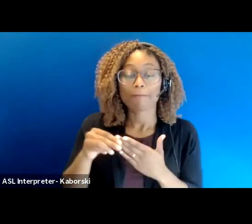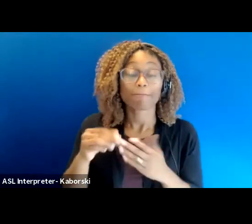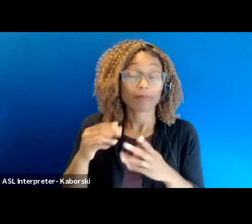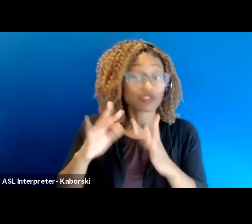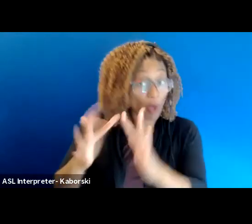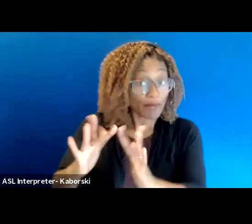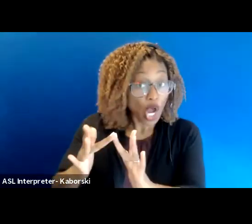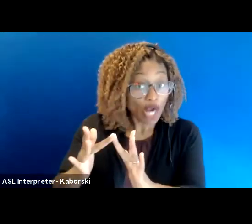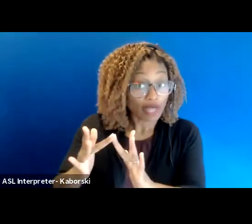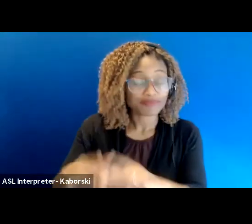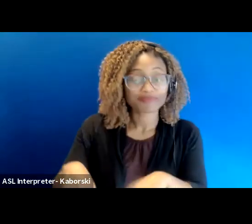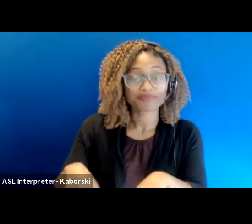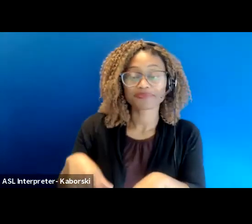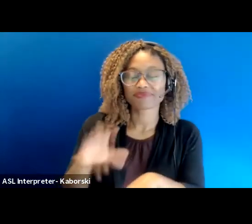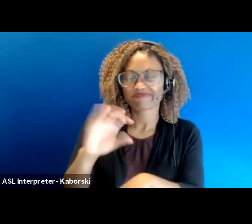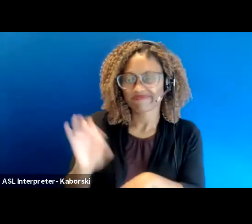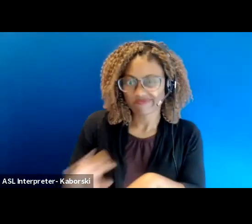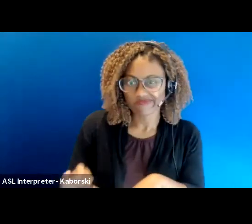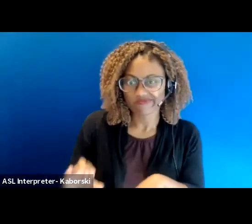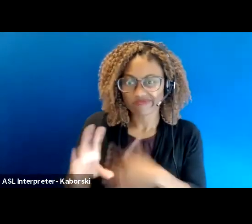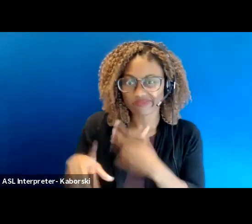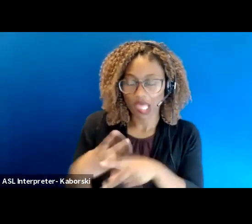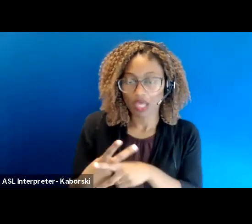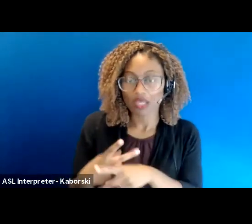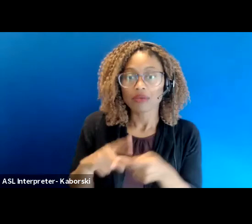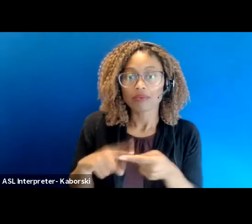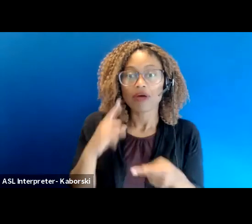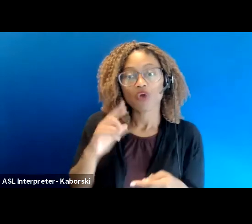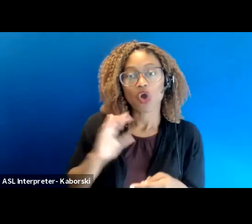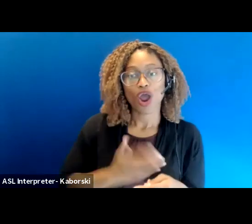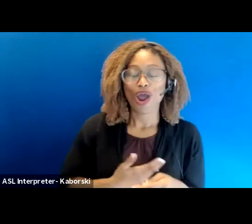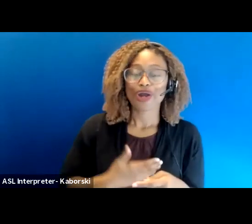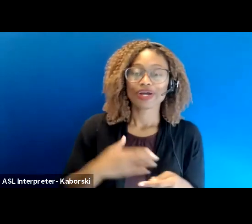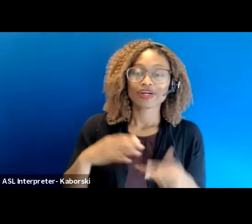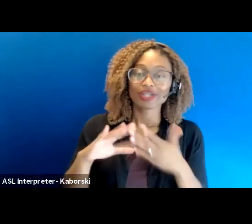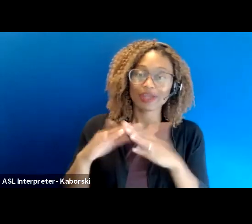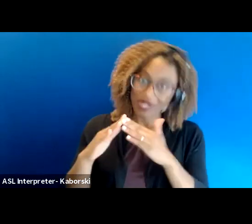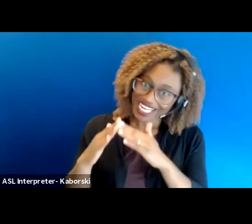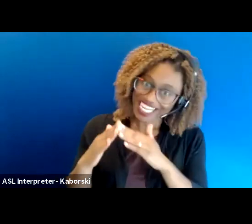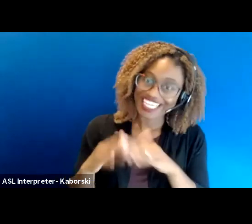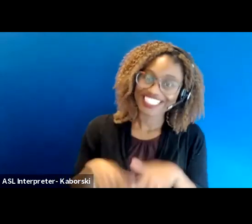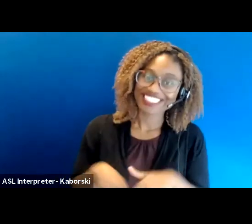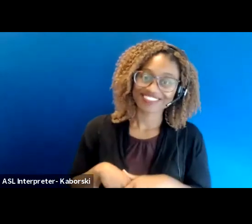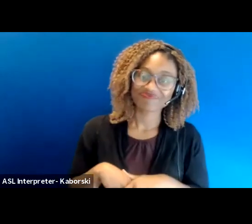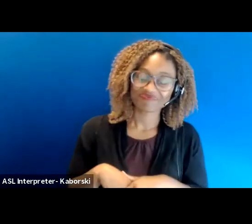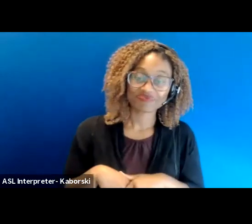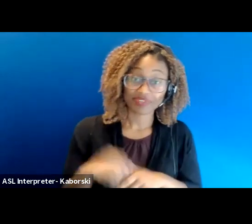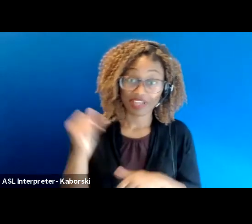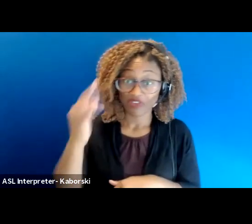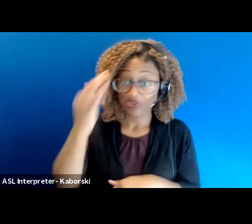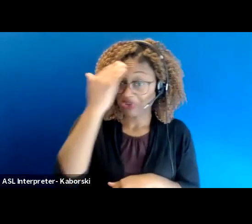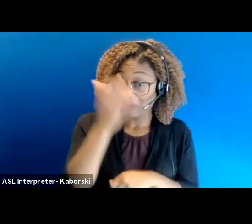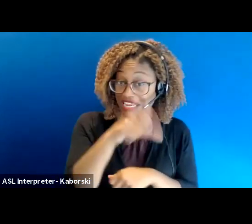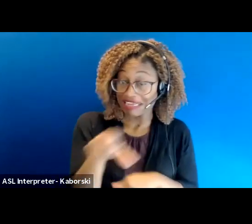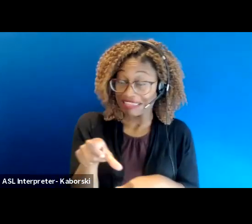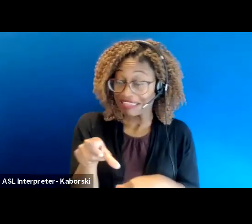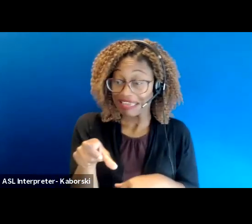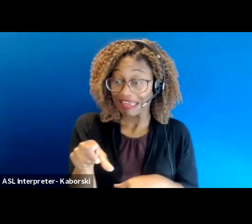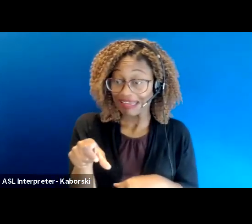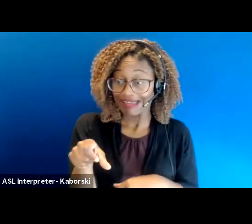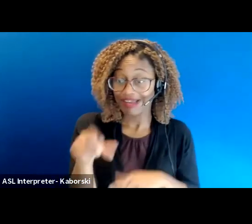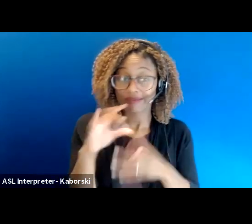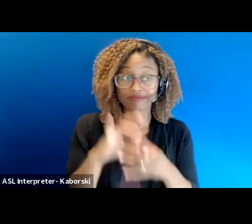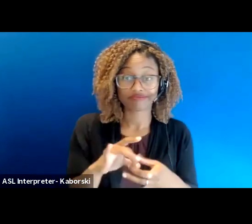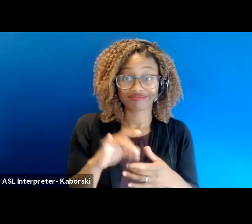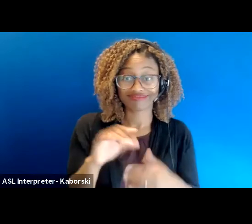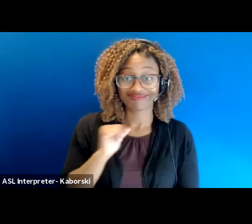for our community. And if you know anything about